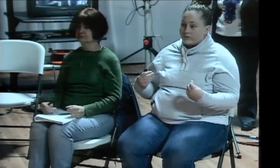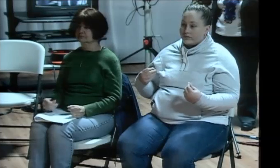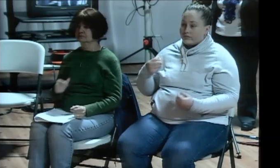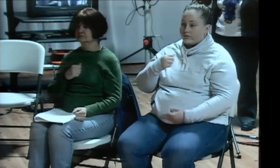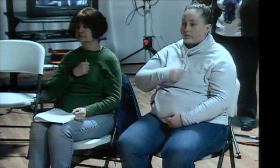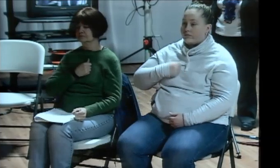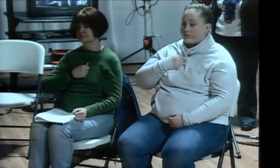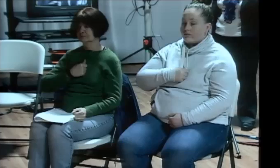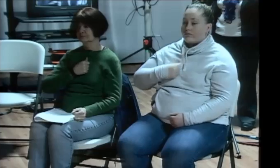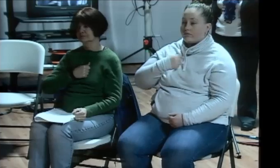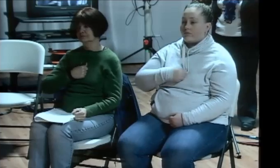Sorry.